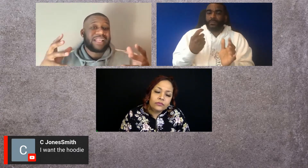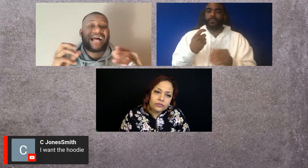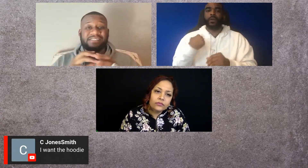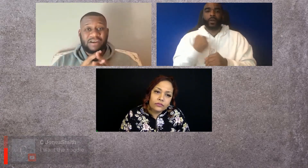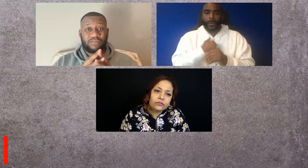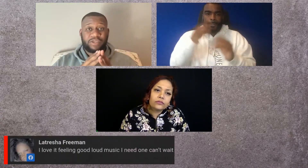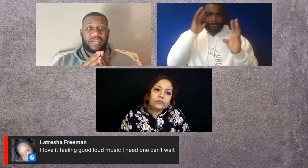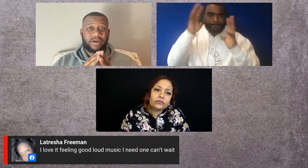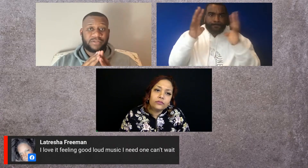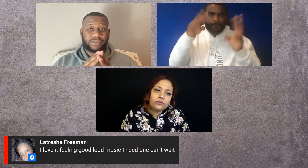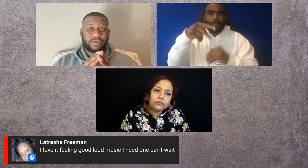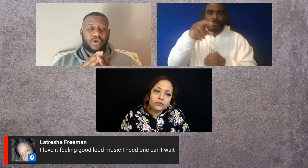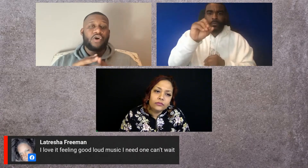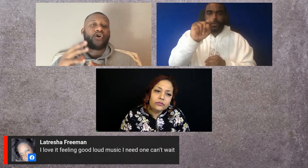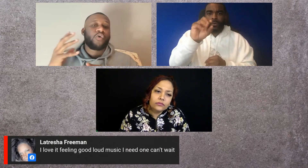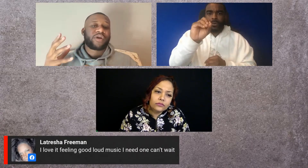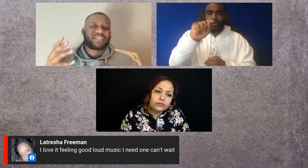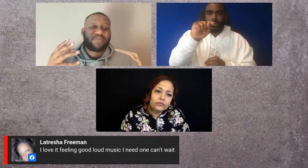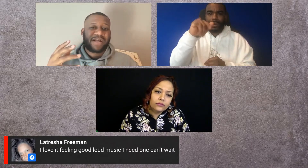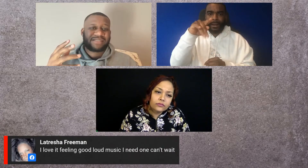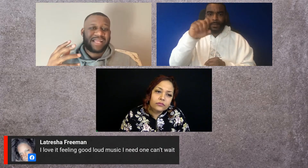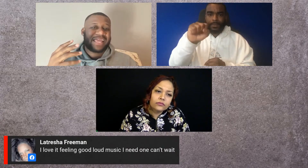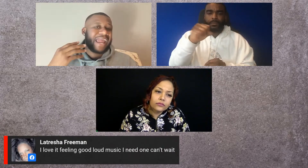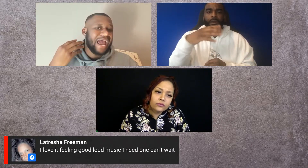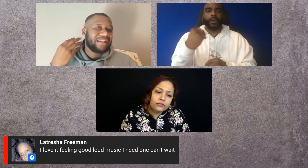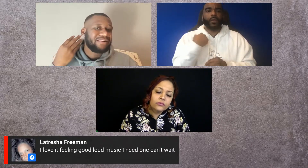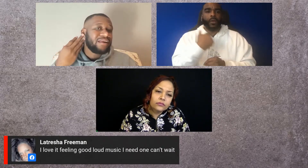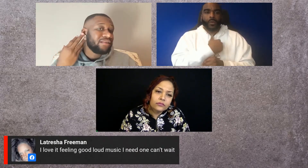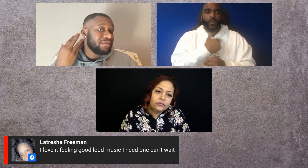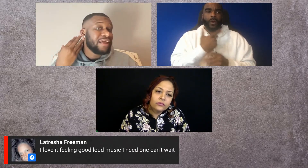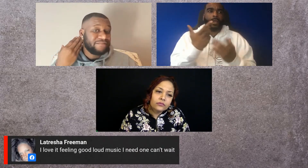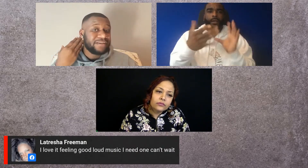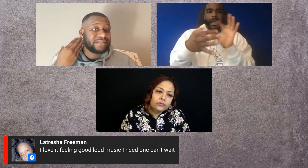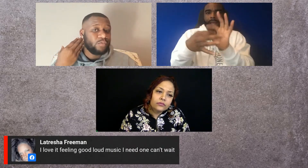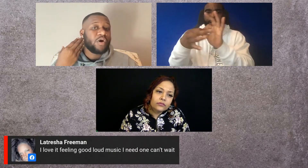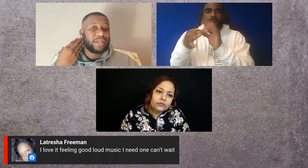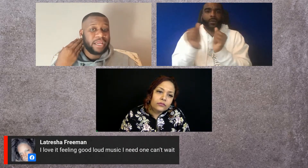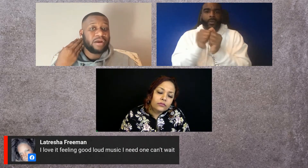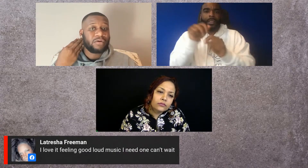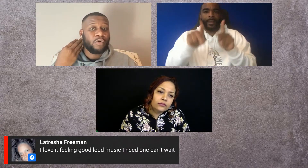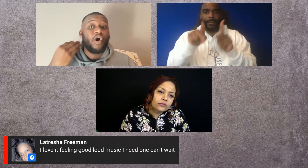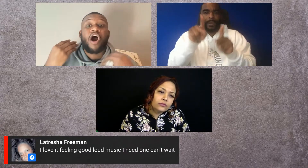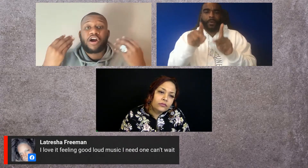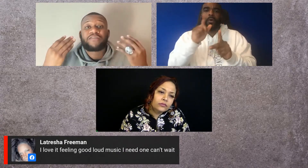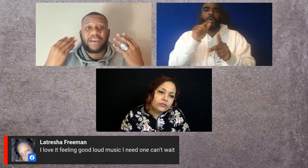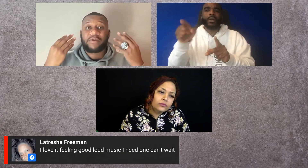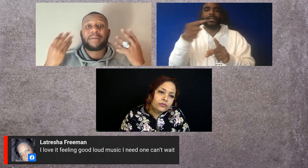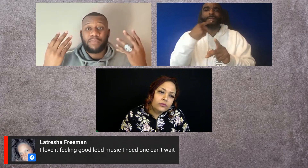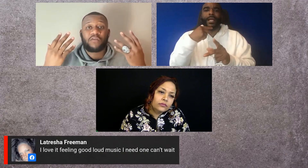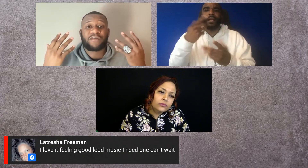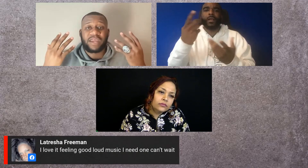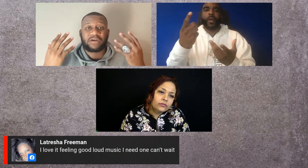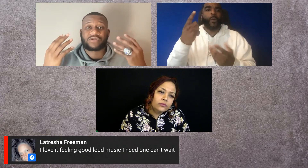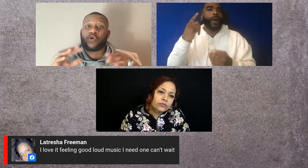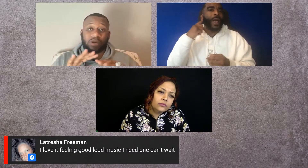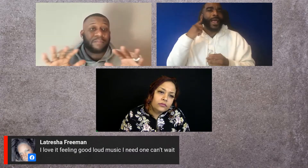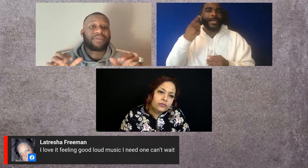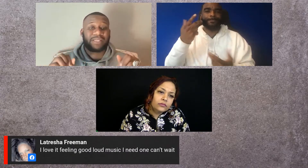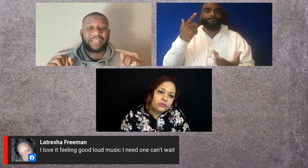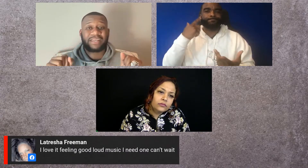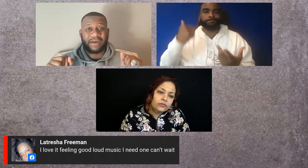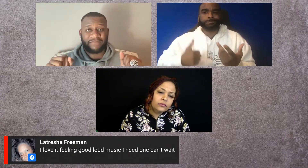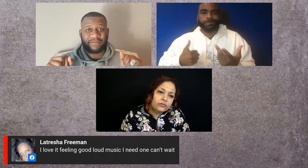folks over the last several years who expressed that they had deafness in one ear or hard of hearing in both ears